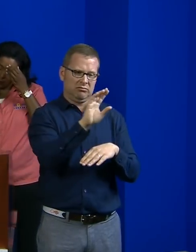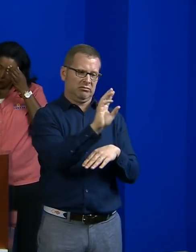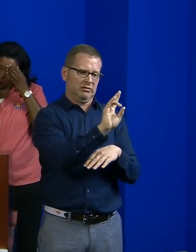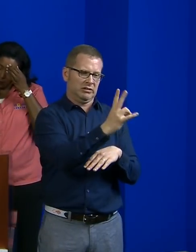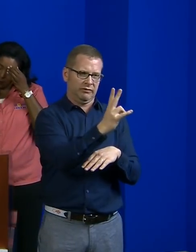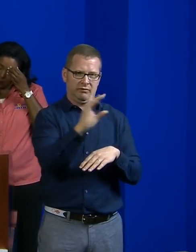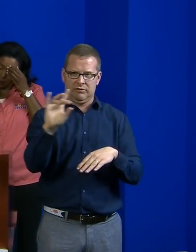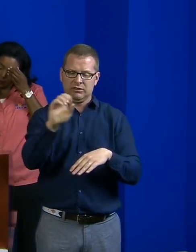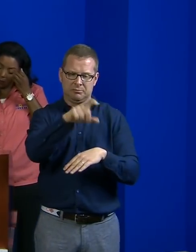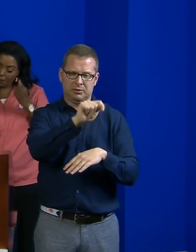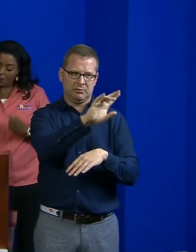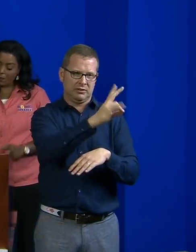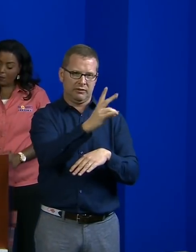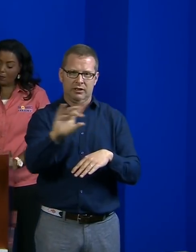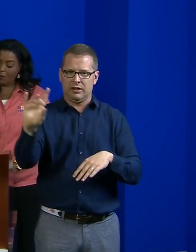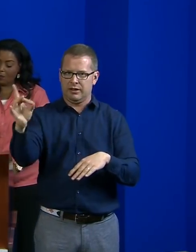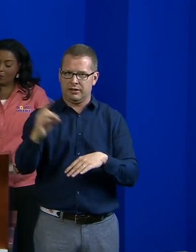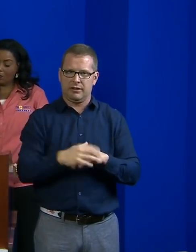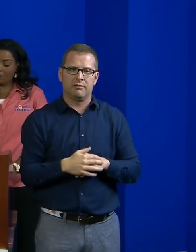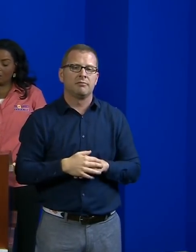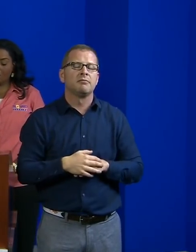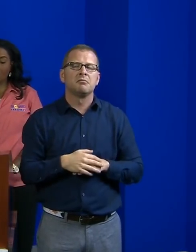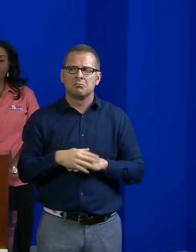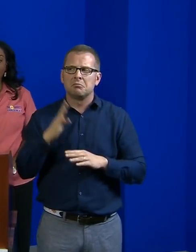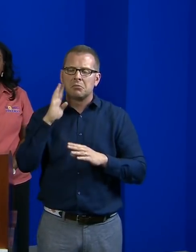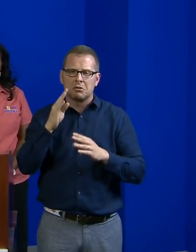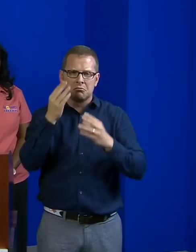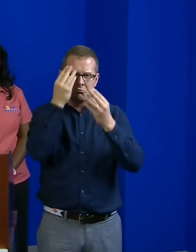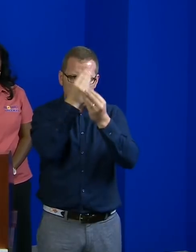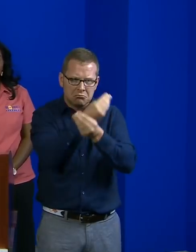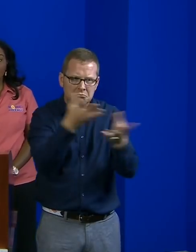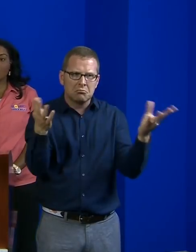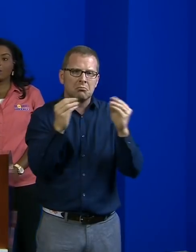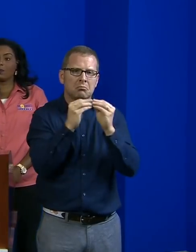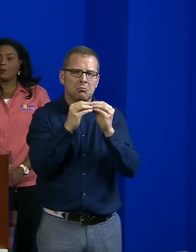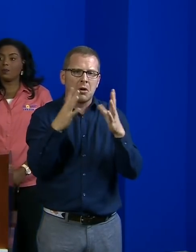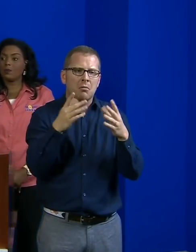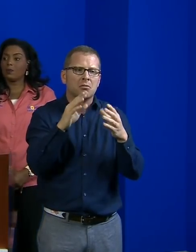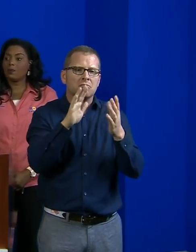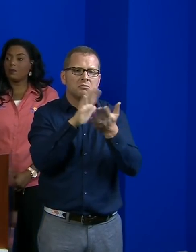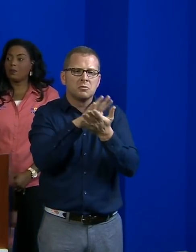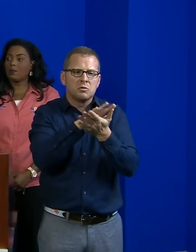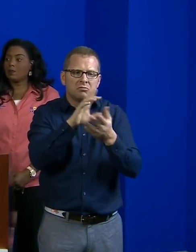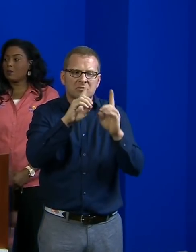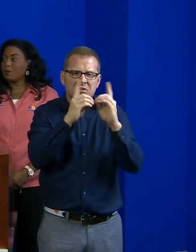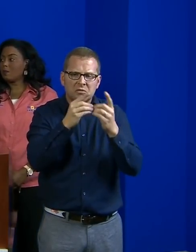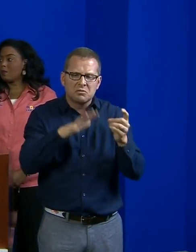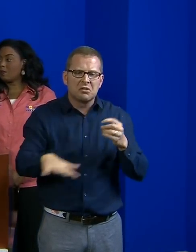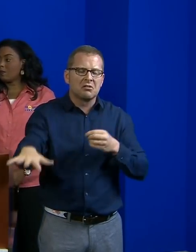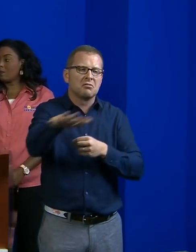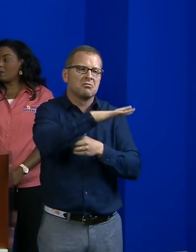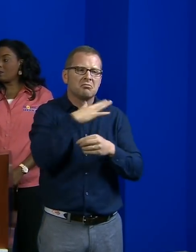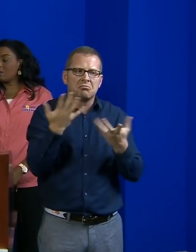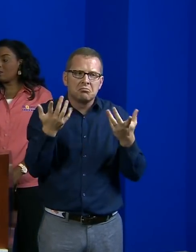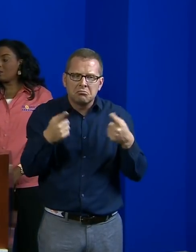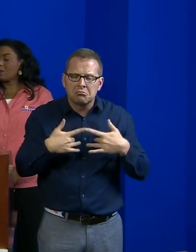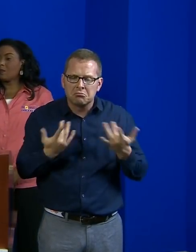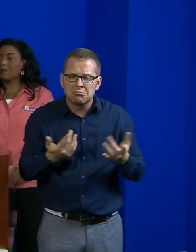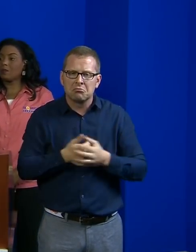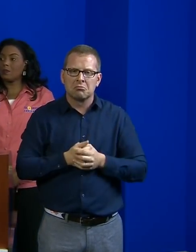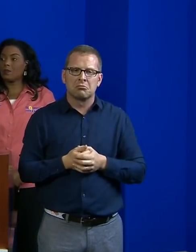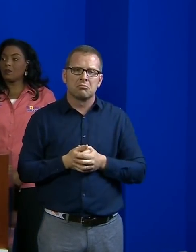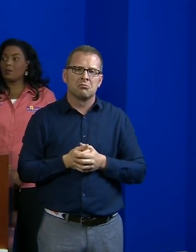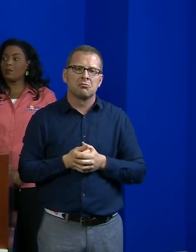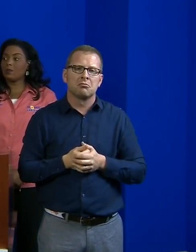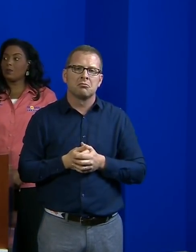additional information regarding school and district operations. In consideration of the community's focus